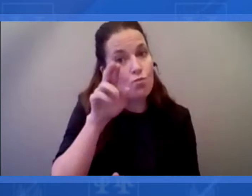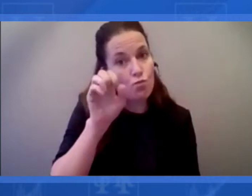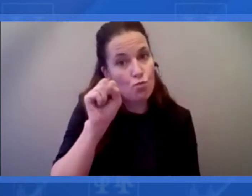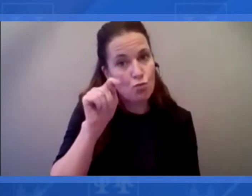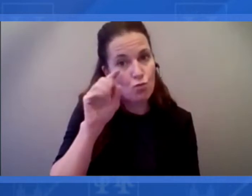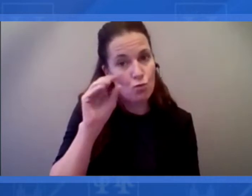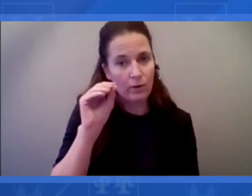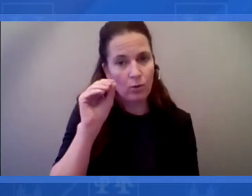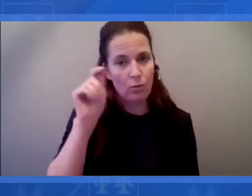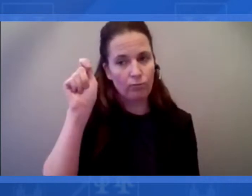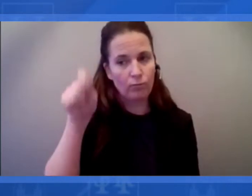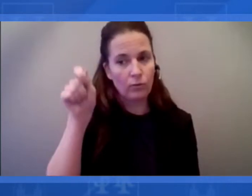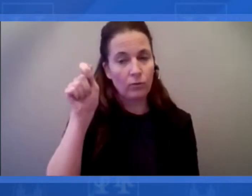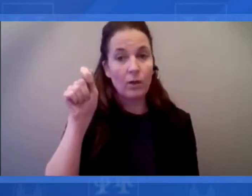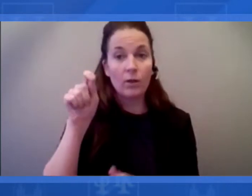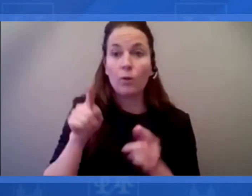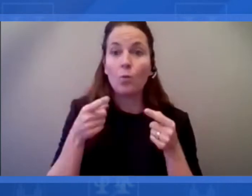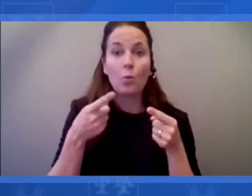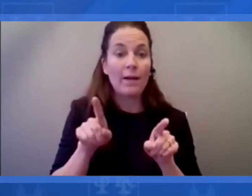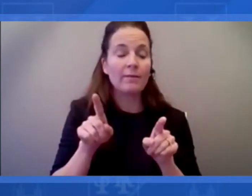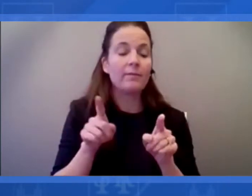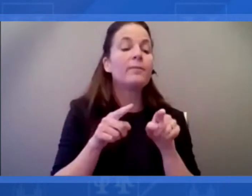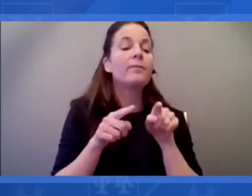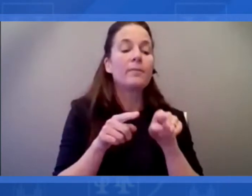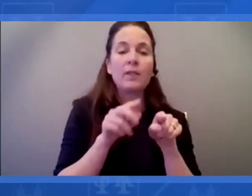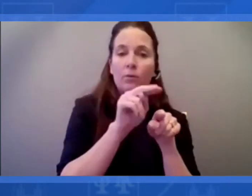the months of November and December.